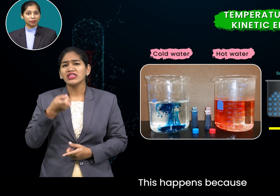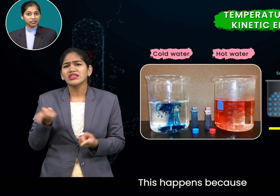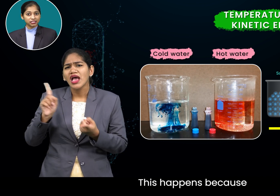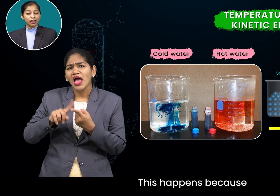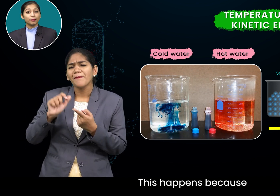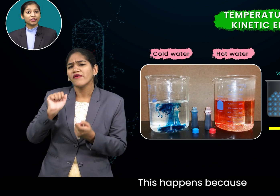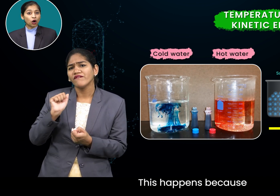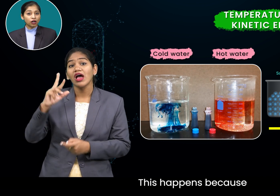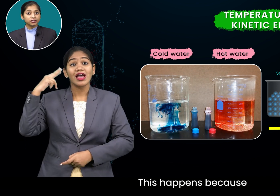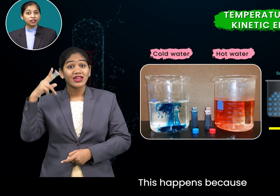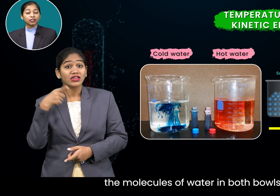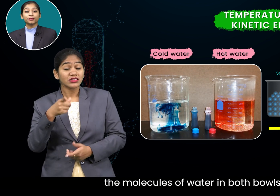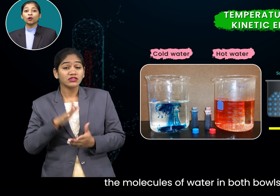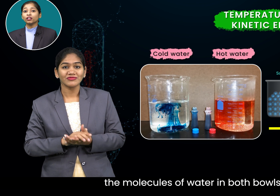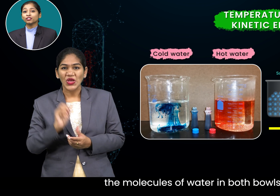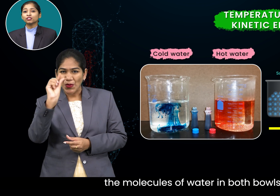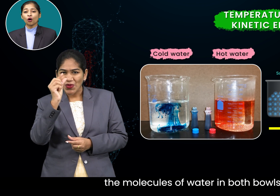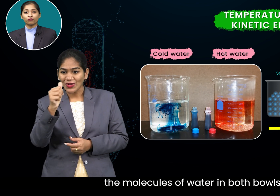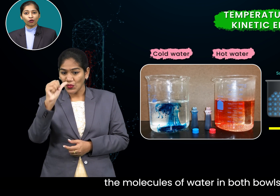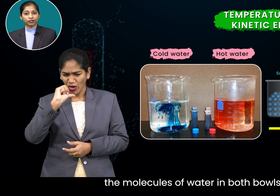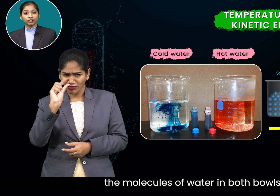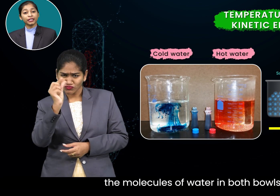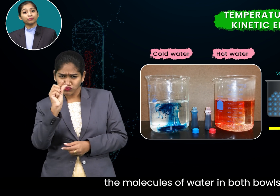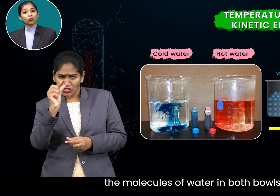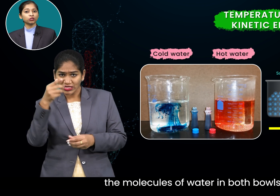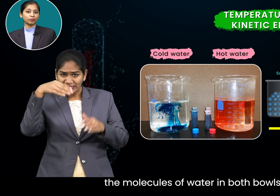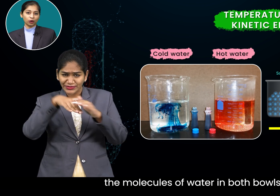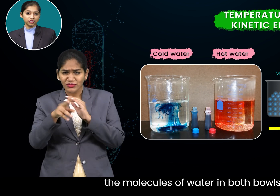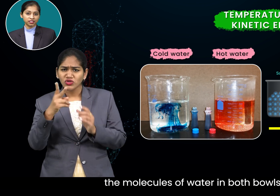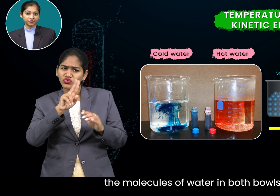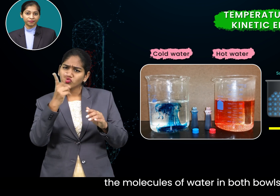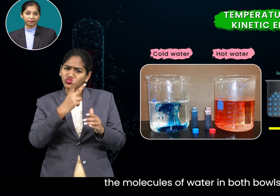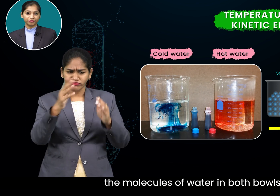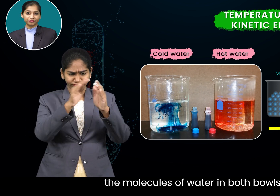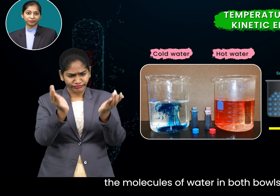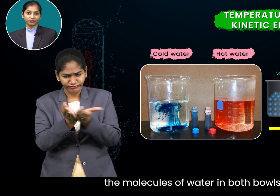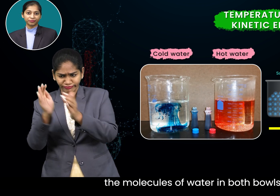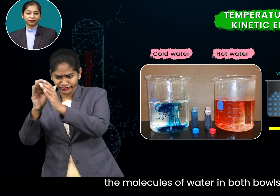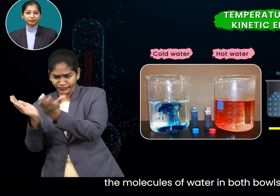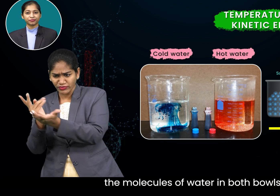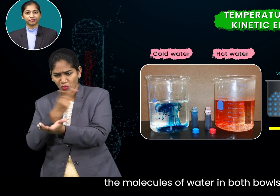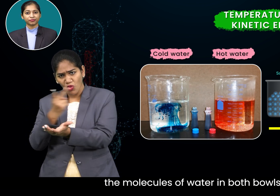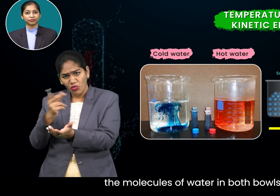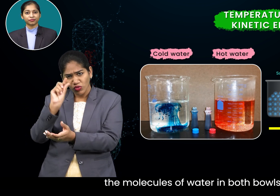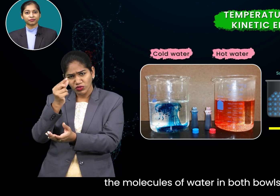This happens because the molecules of water in both bowls